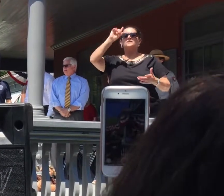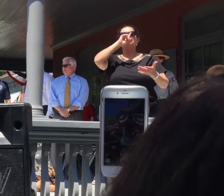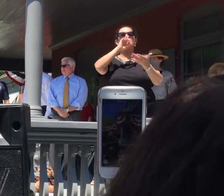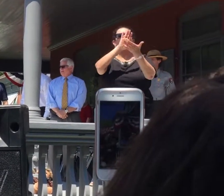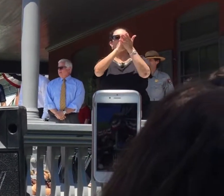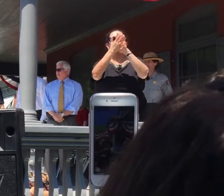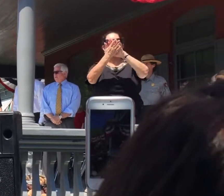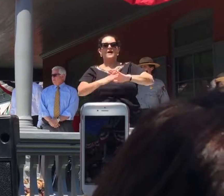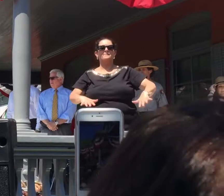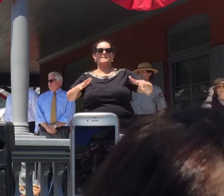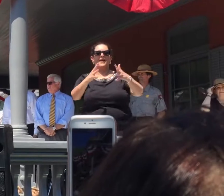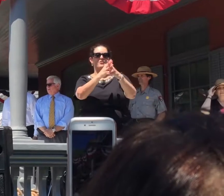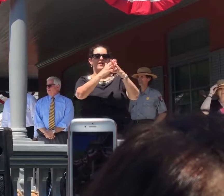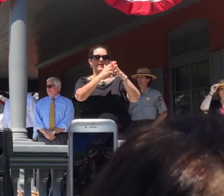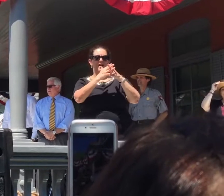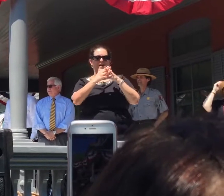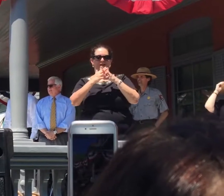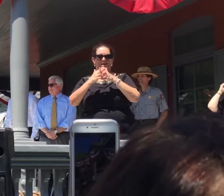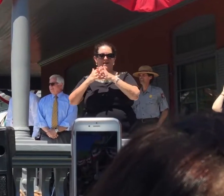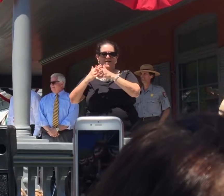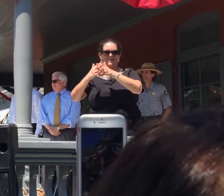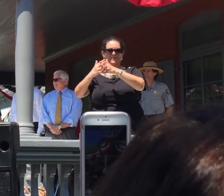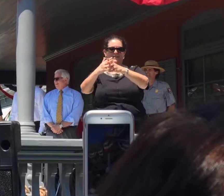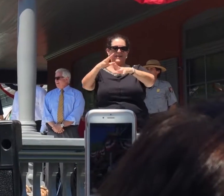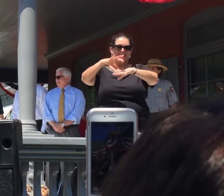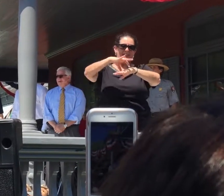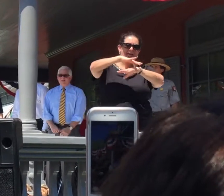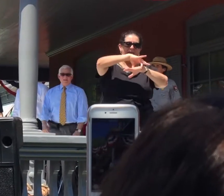God bless America.